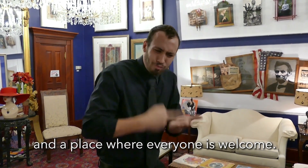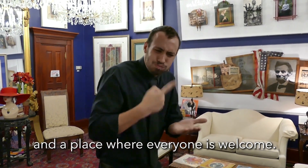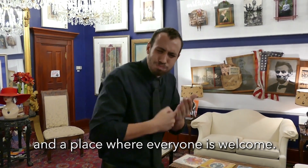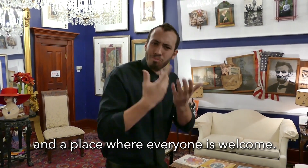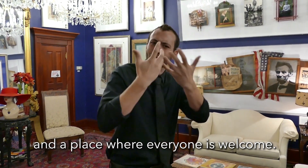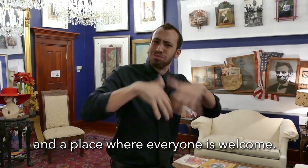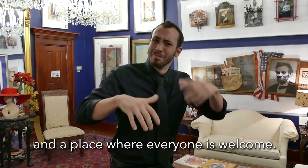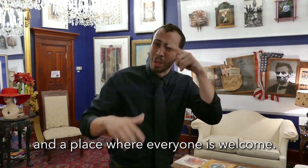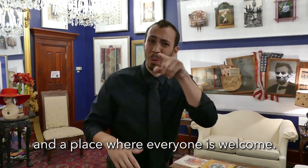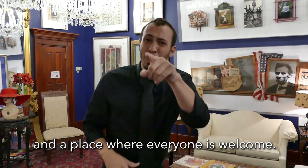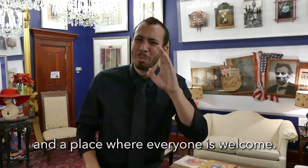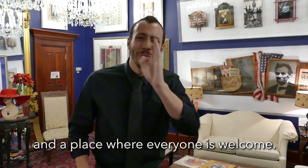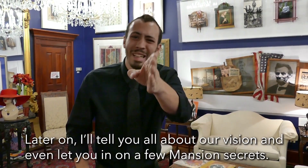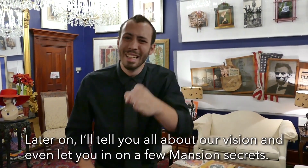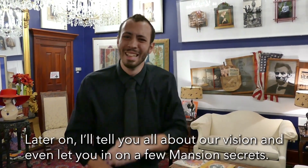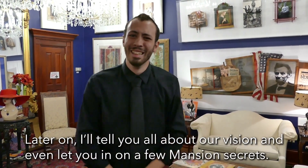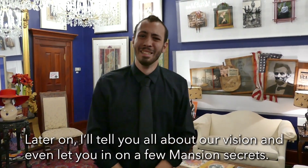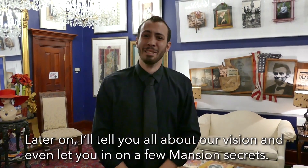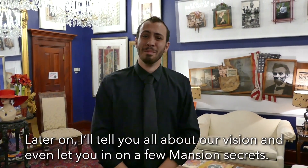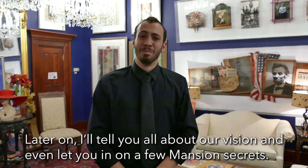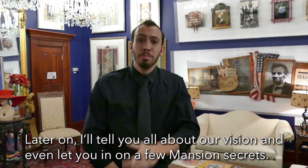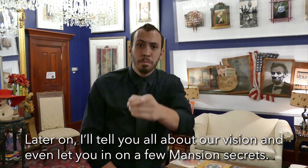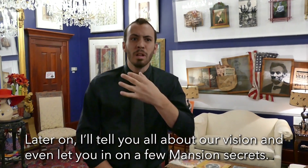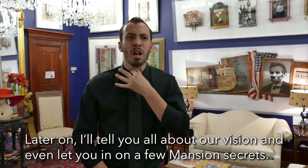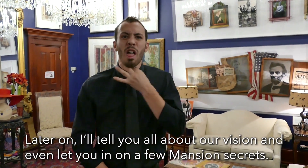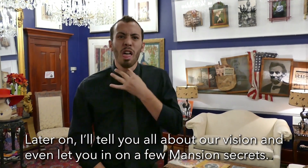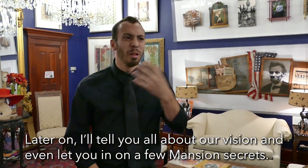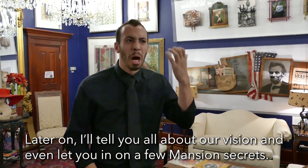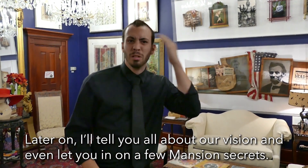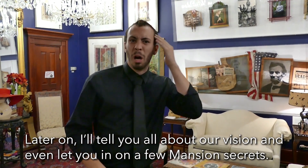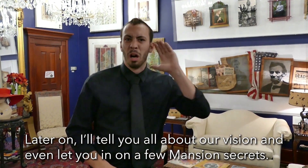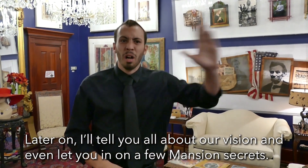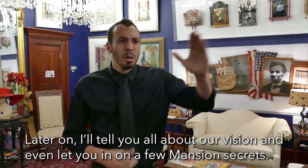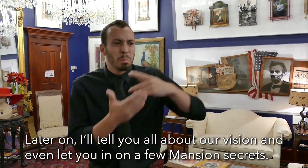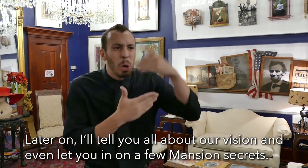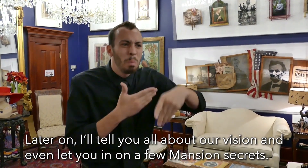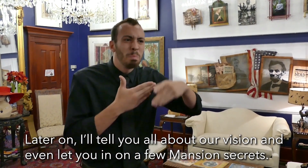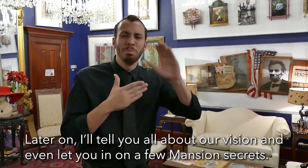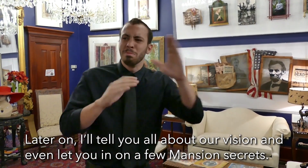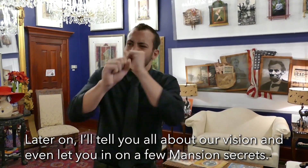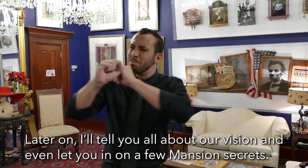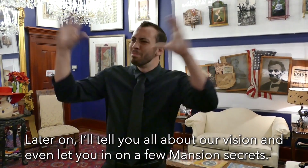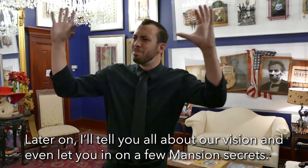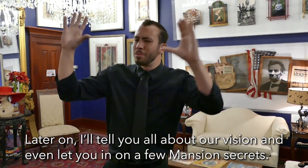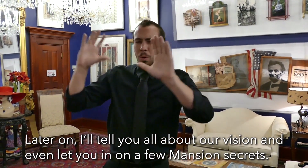welcome. Later on, I'll tell you all about our vision and even let you in on a few mansion secrets.